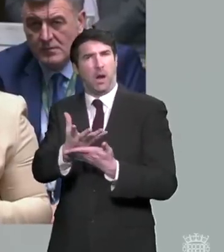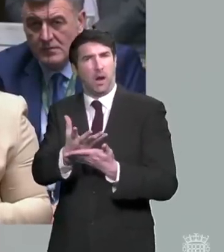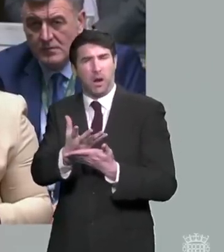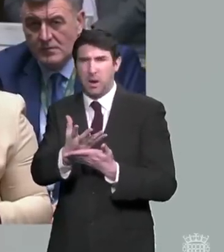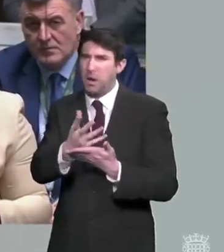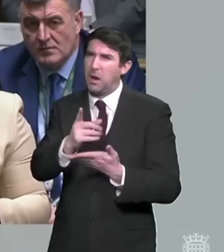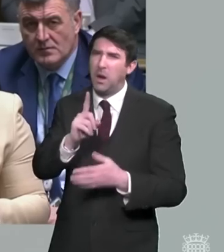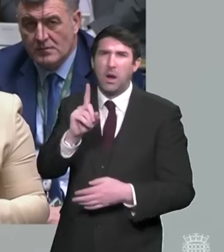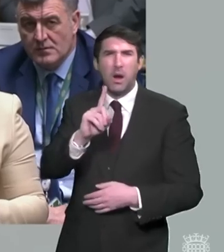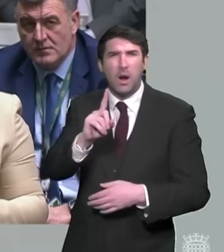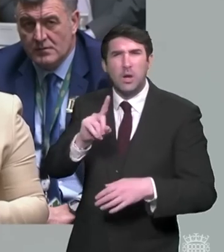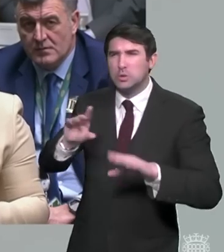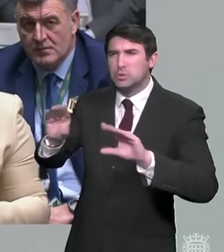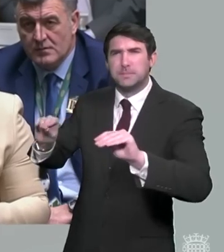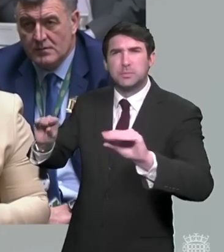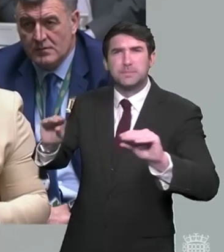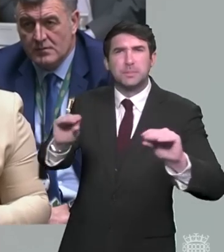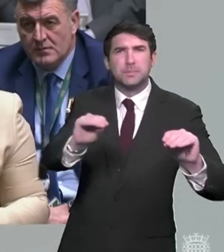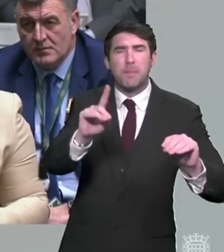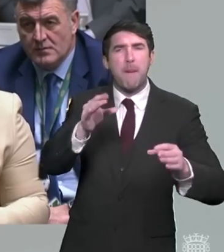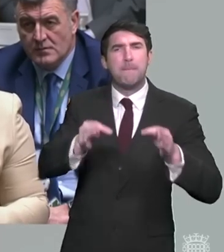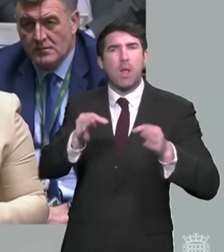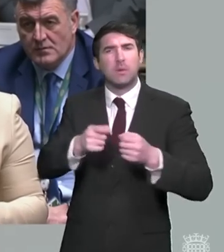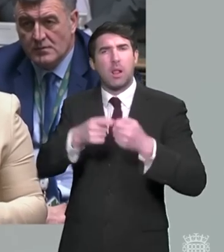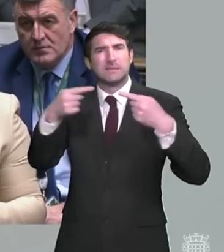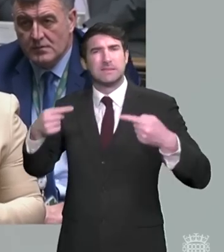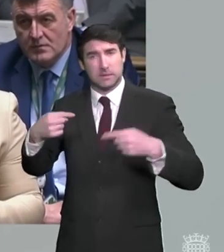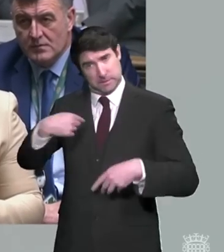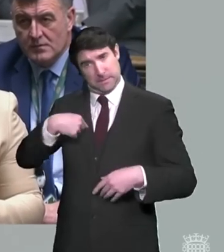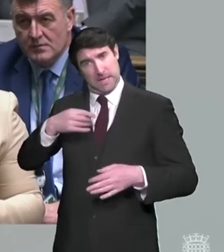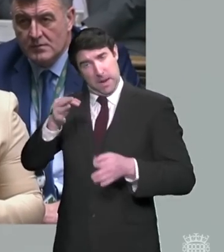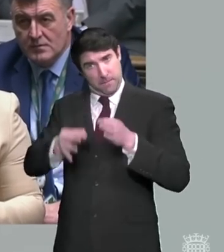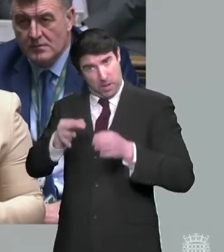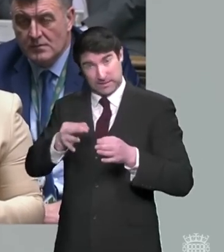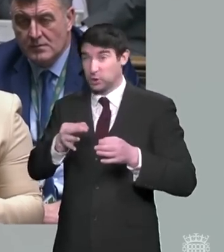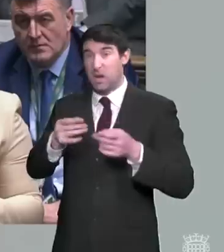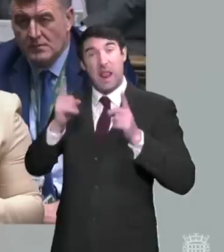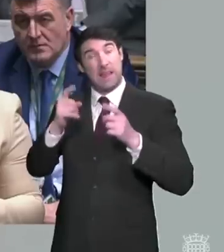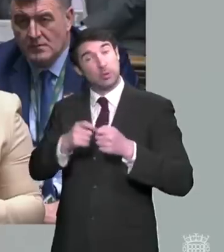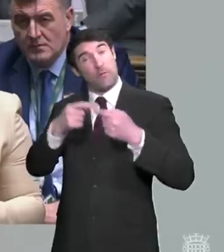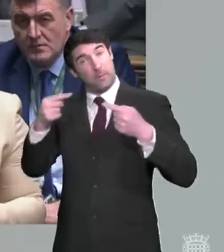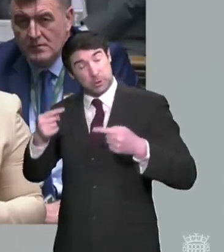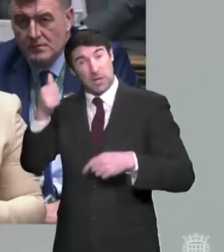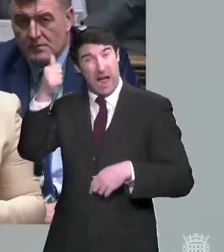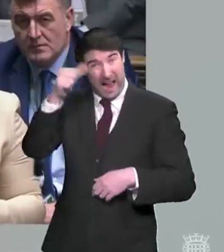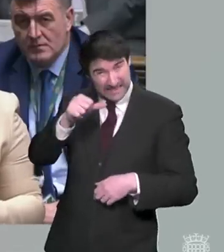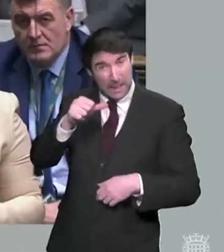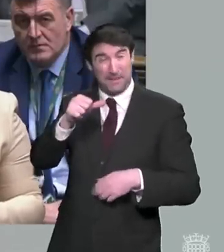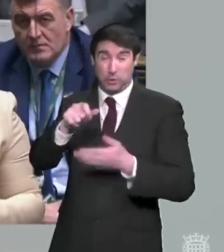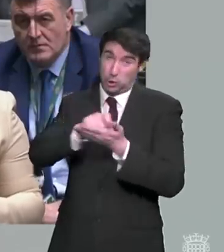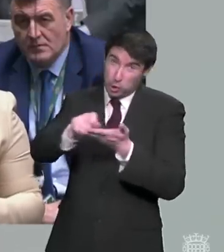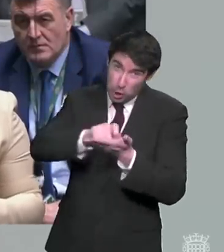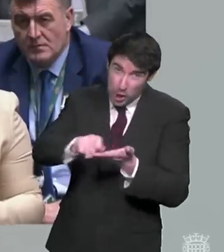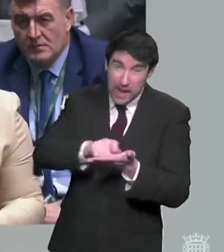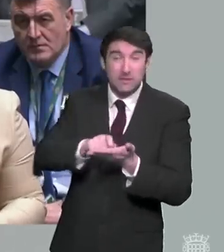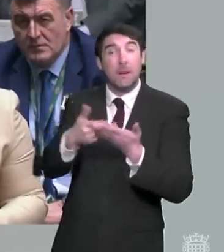social media under the guise of tackling misinformation. Politicians, including myself, the Leader of the Opposition, academics, activists and journalists and even members